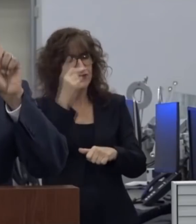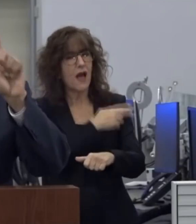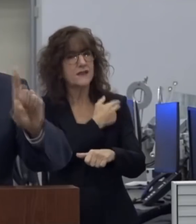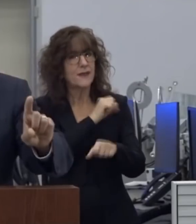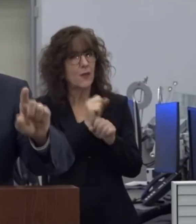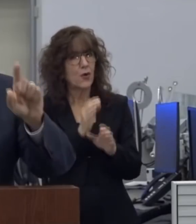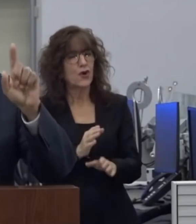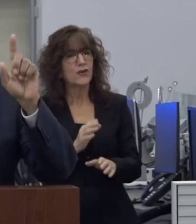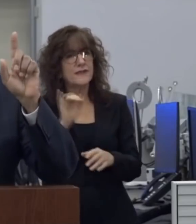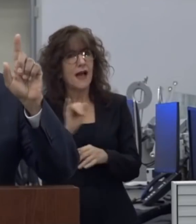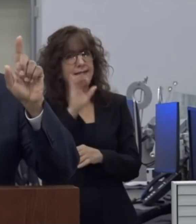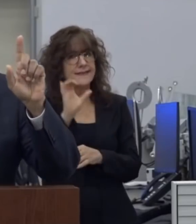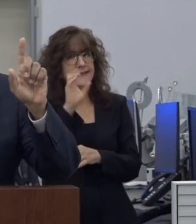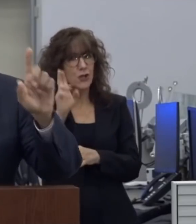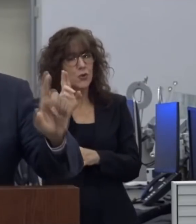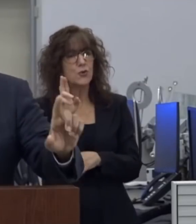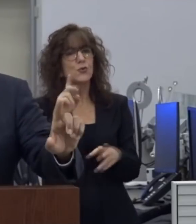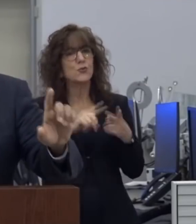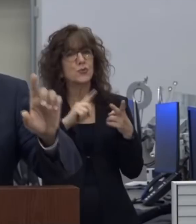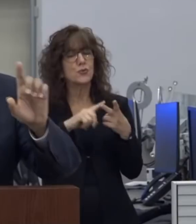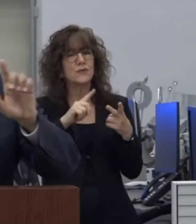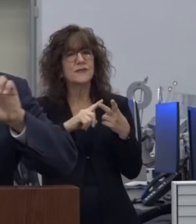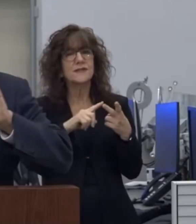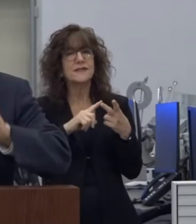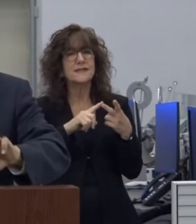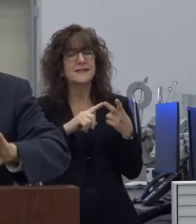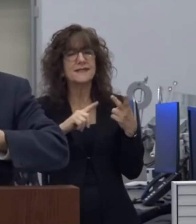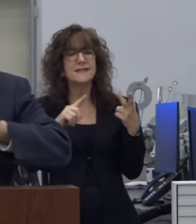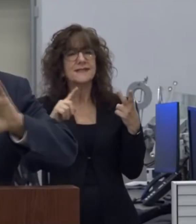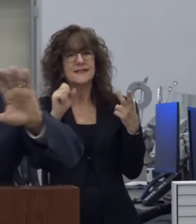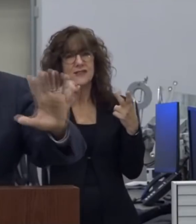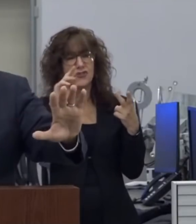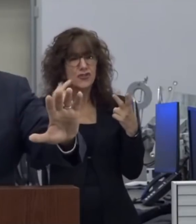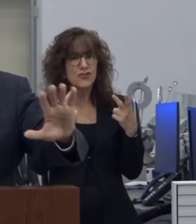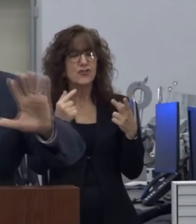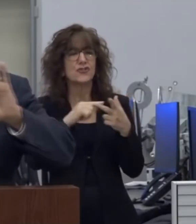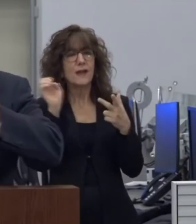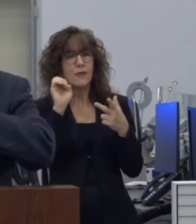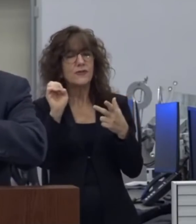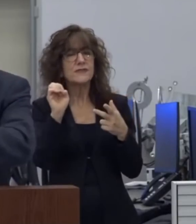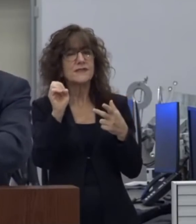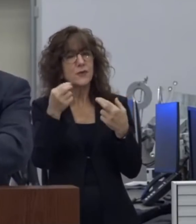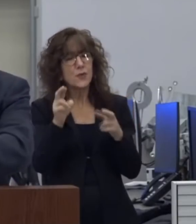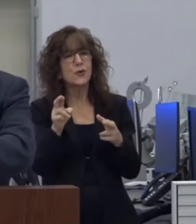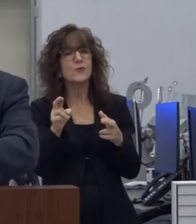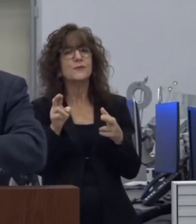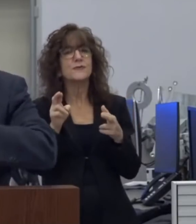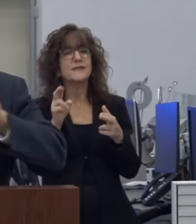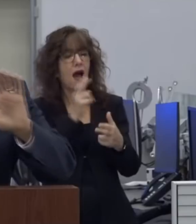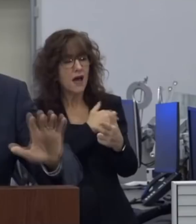the people in the ICUs and in med-surg and in emergency rooms, hospital workers, nursing